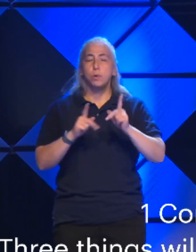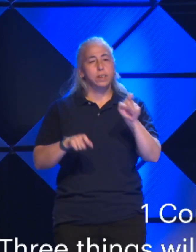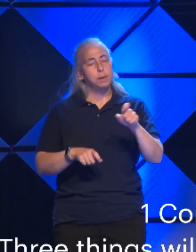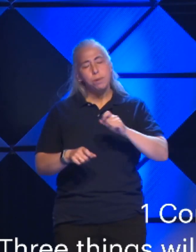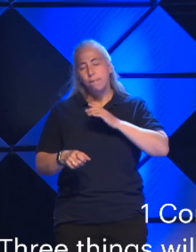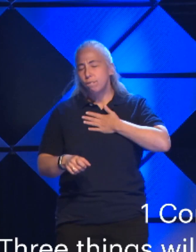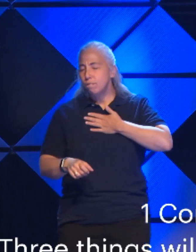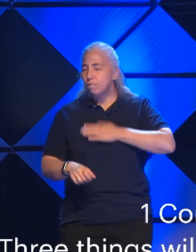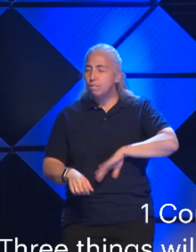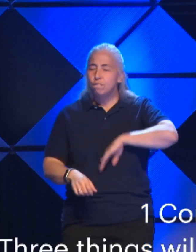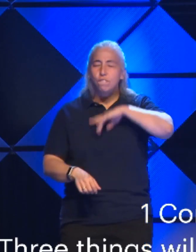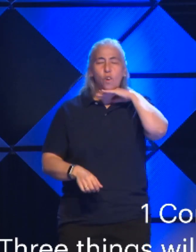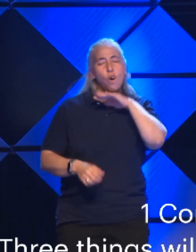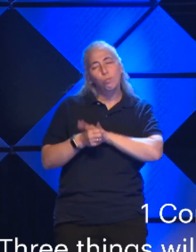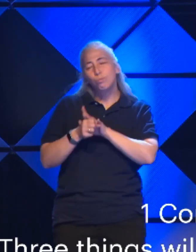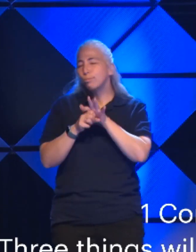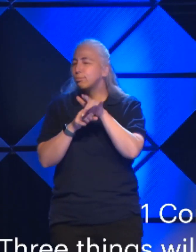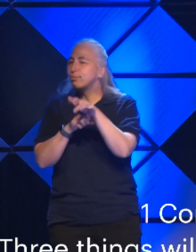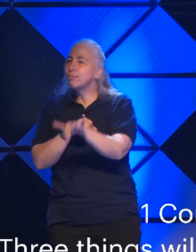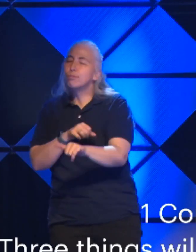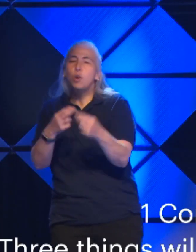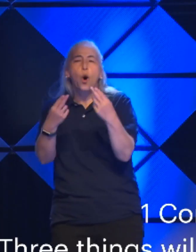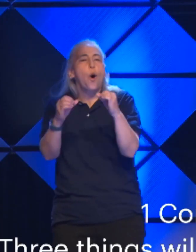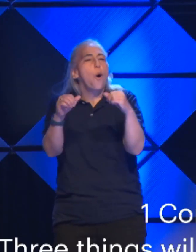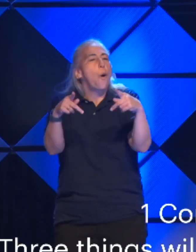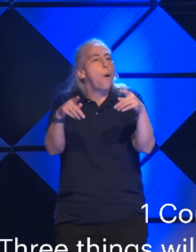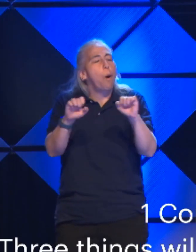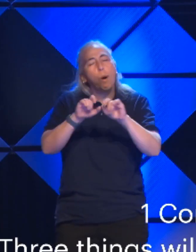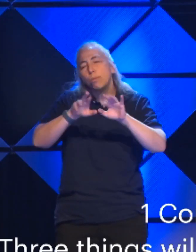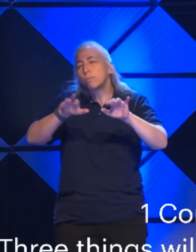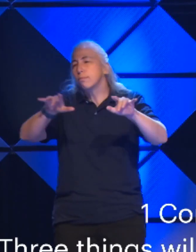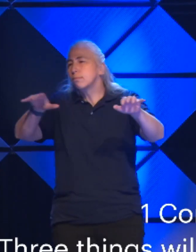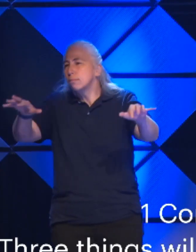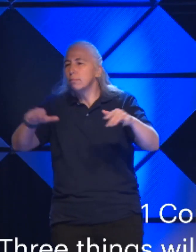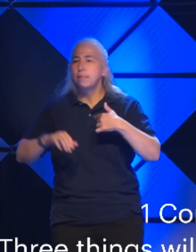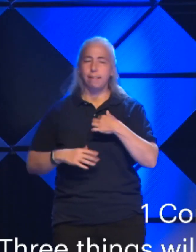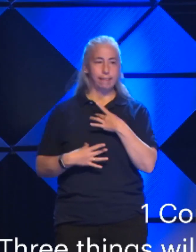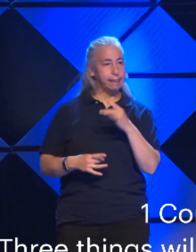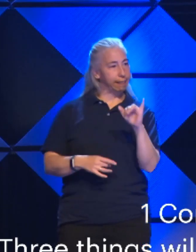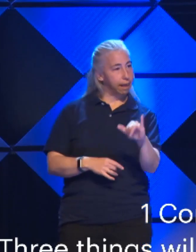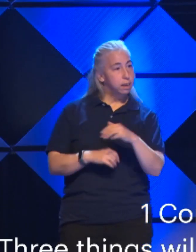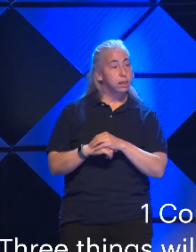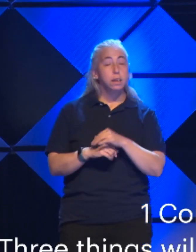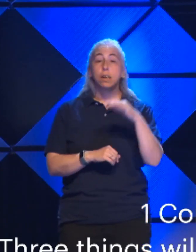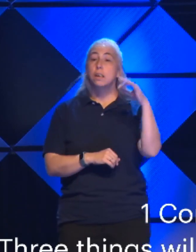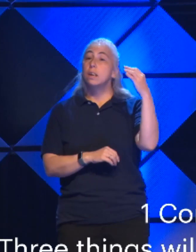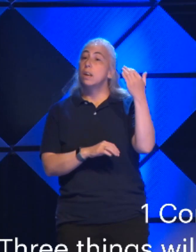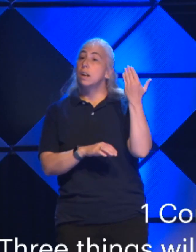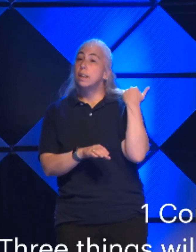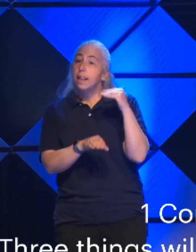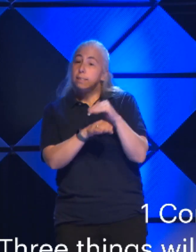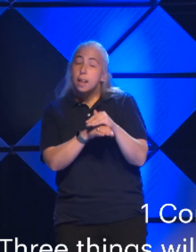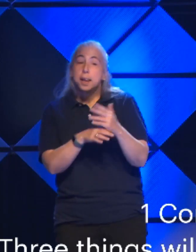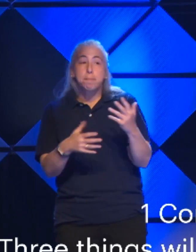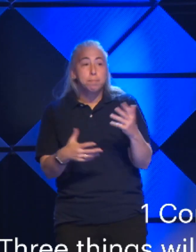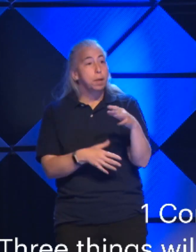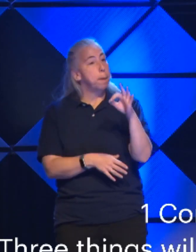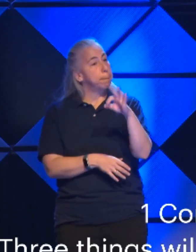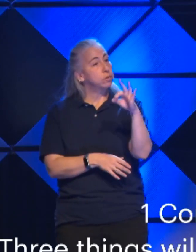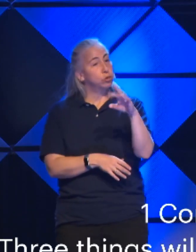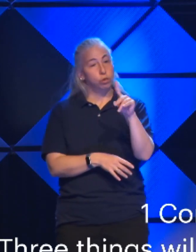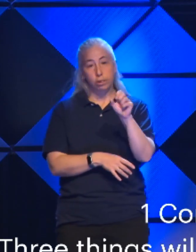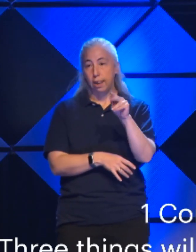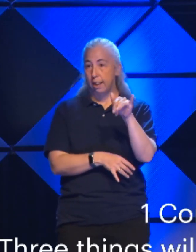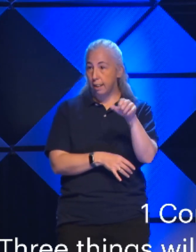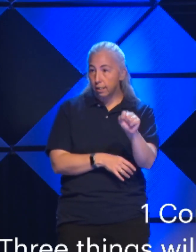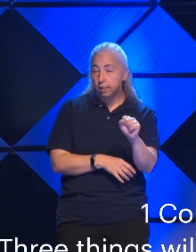hope. Hope is what we need. And I like what Pastor Dennis said last night. He said, a man can live